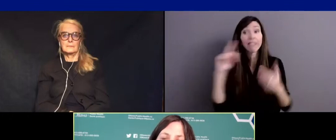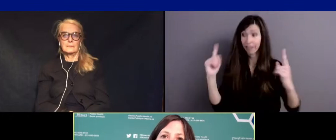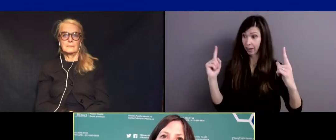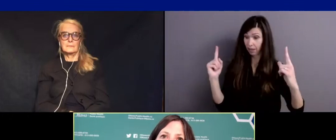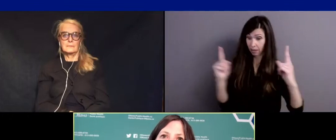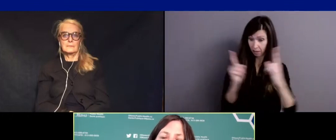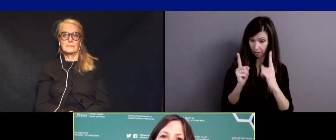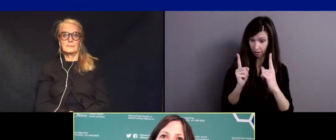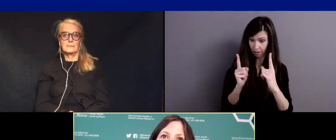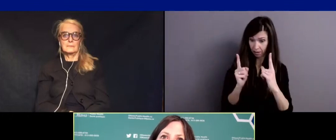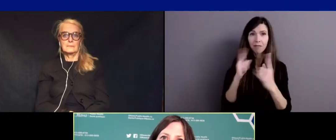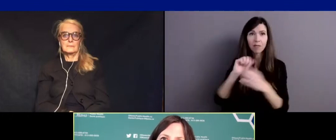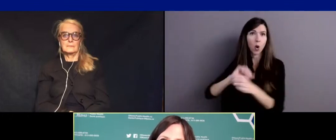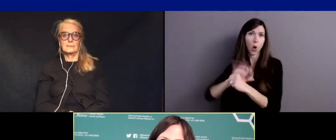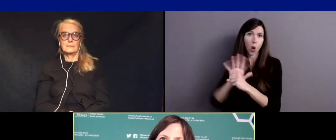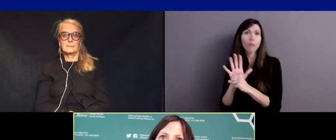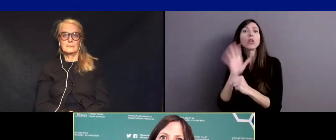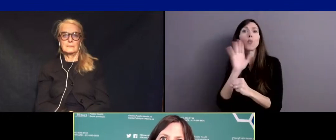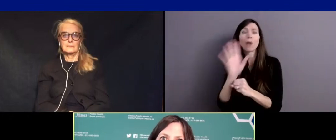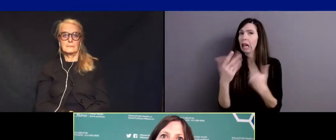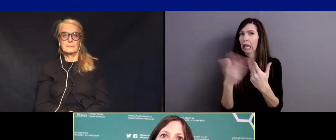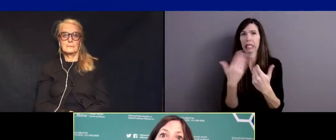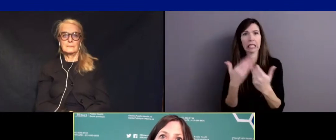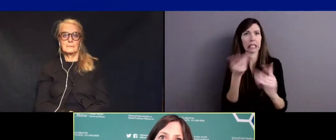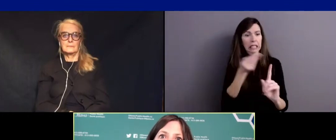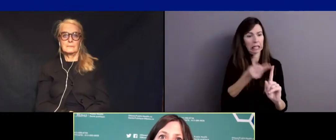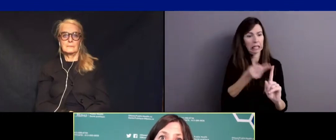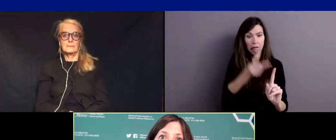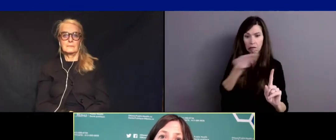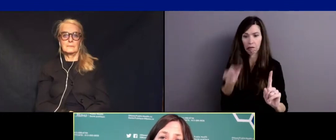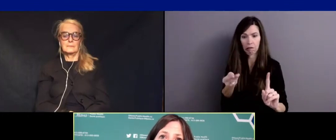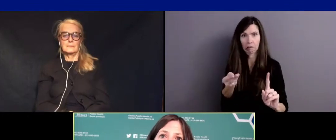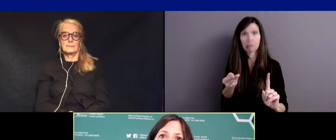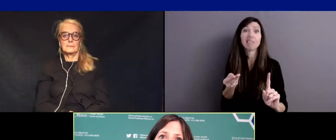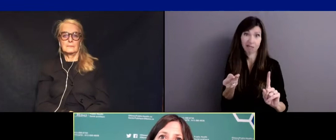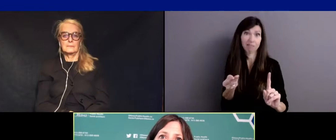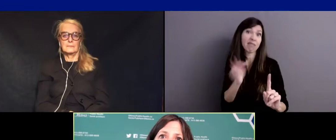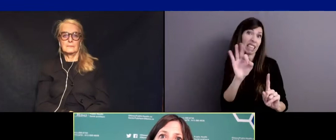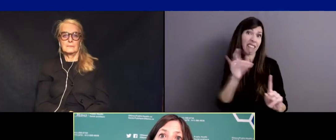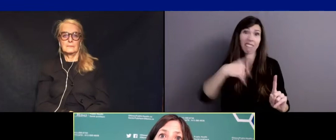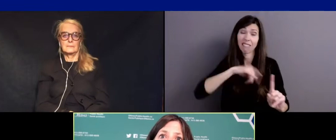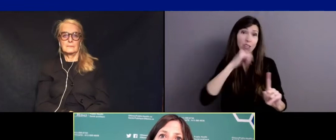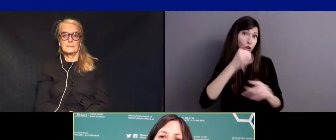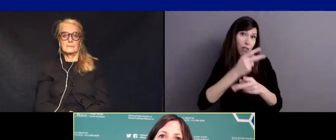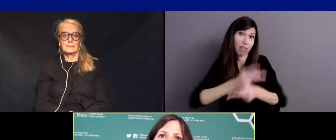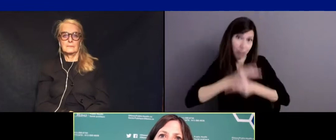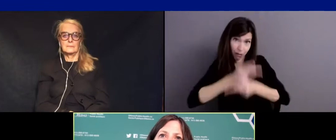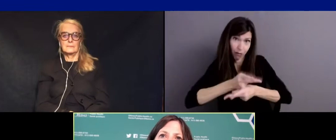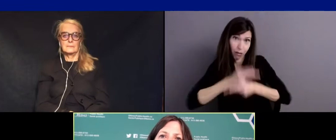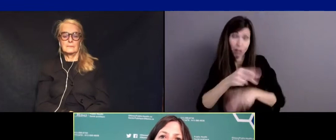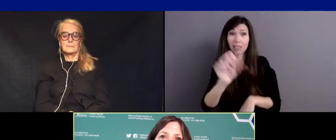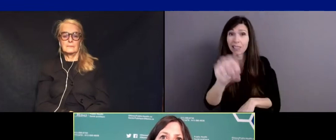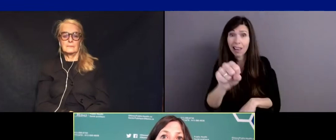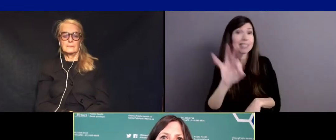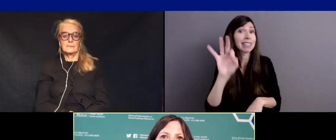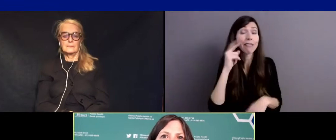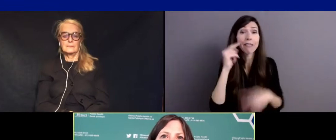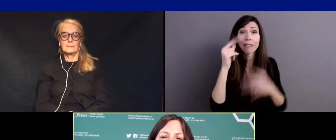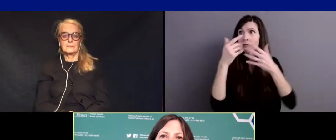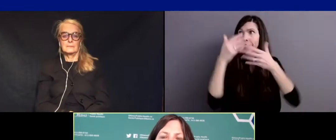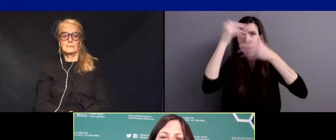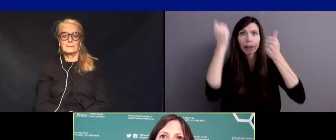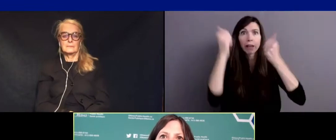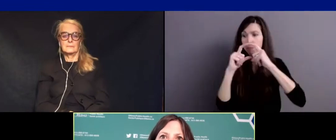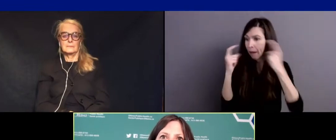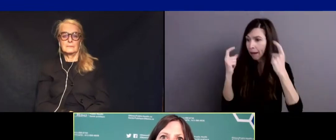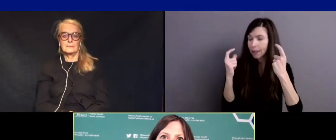COVID will find a way. It will spread when we're not keeping 2 meters from others and we're not wearing a mask. But it does seem that